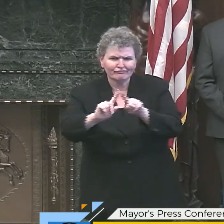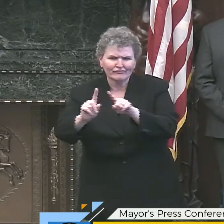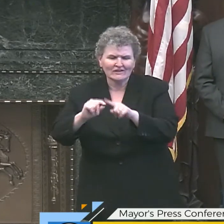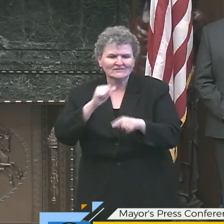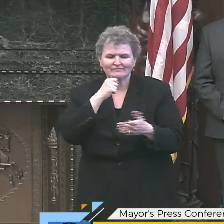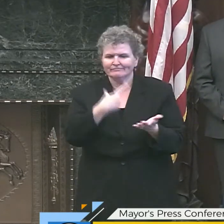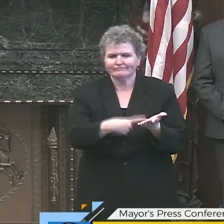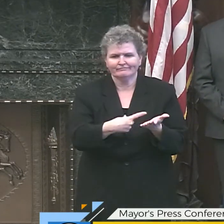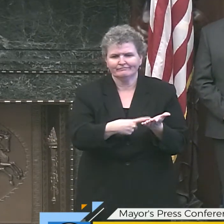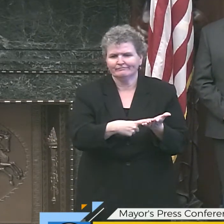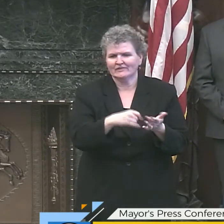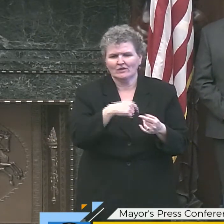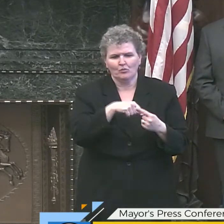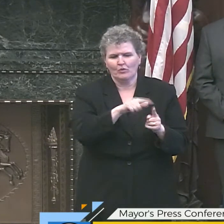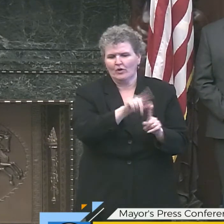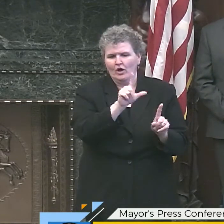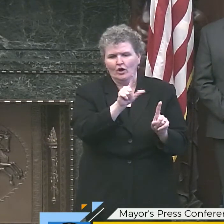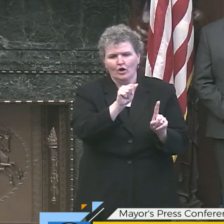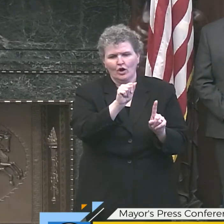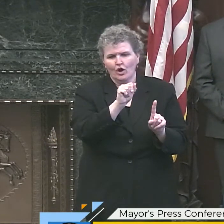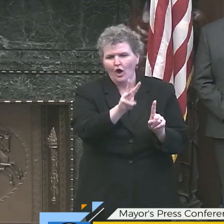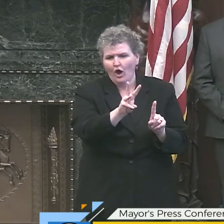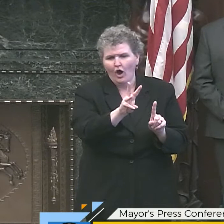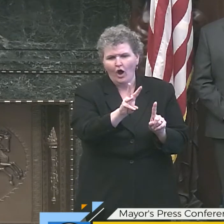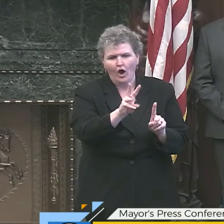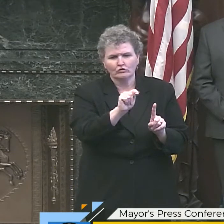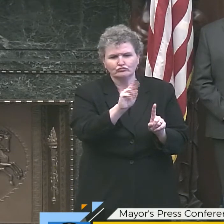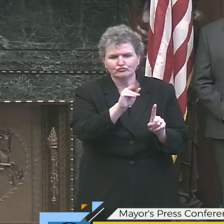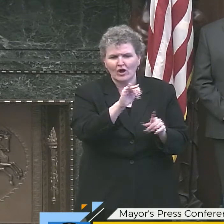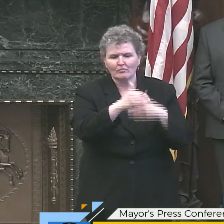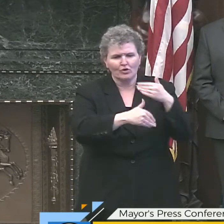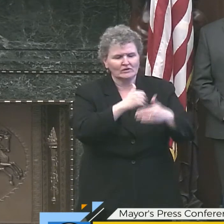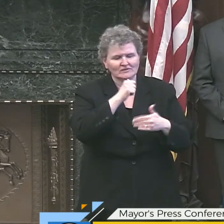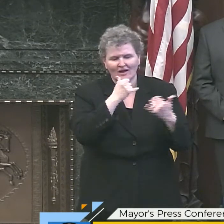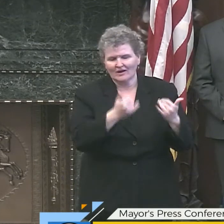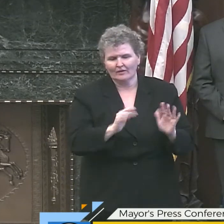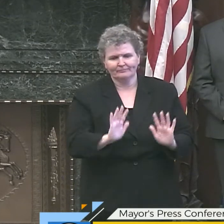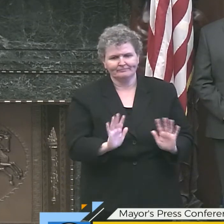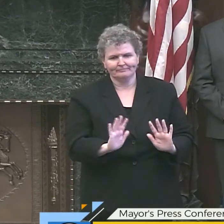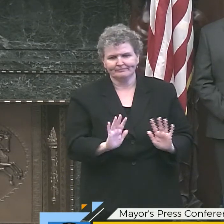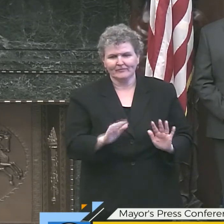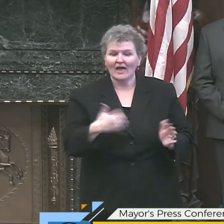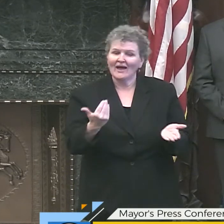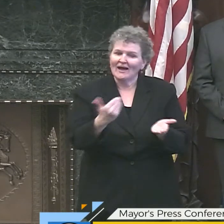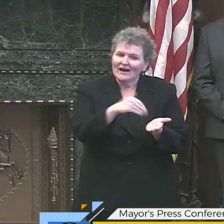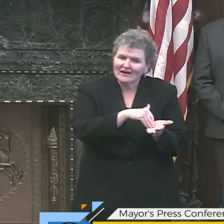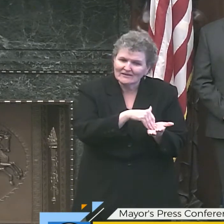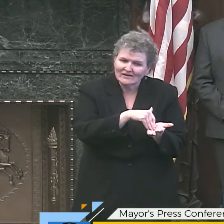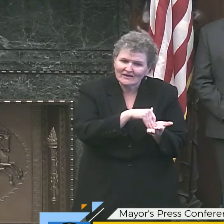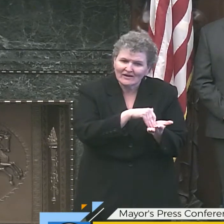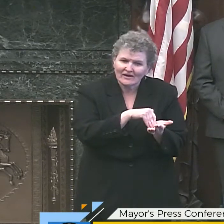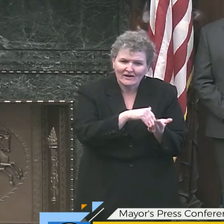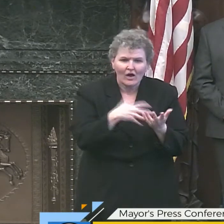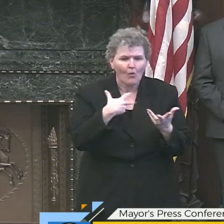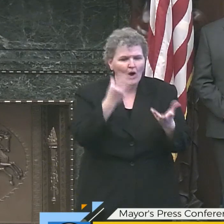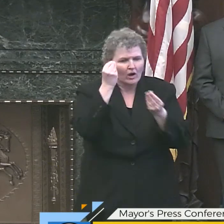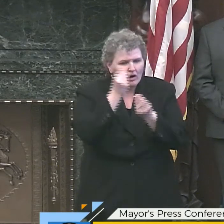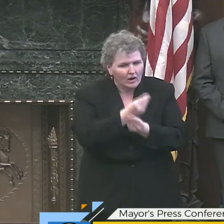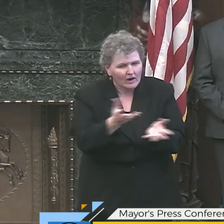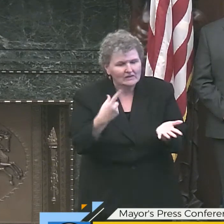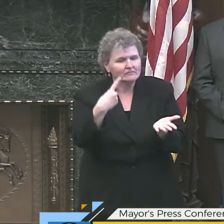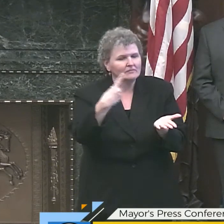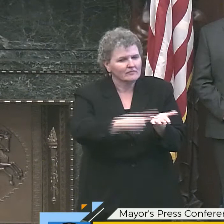detail now, but I do want to make sure that that we are having the right discussion around this issue, and it's not